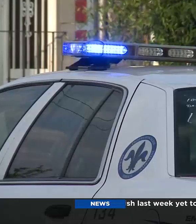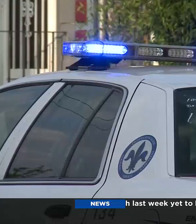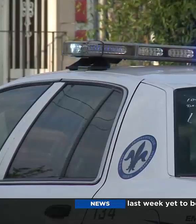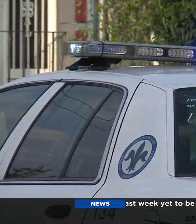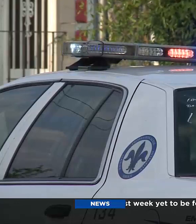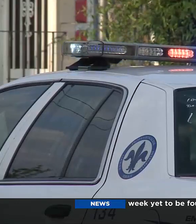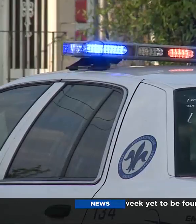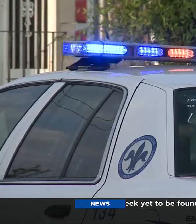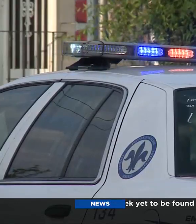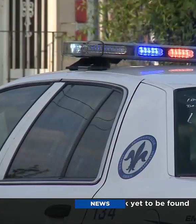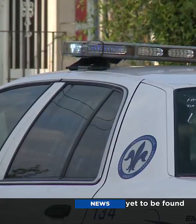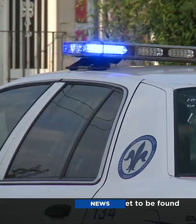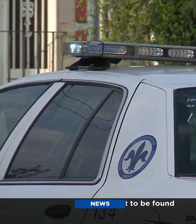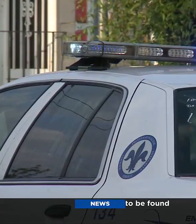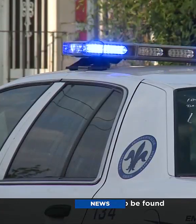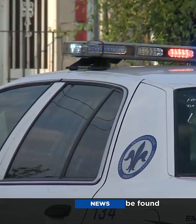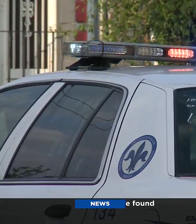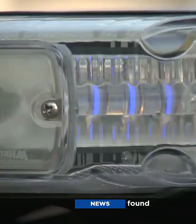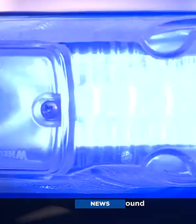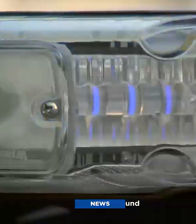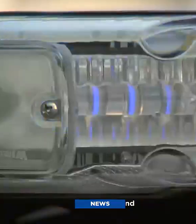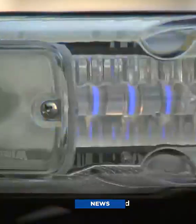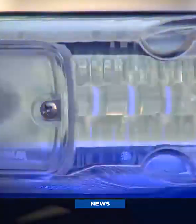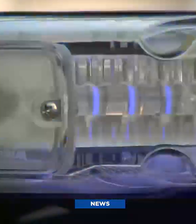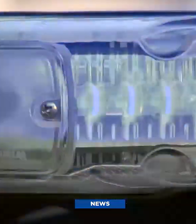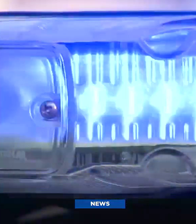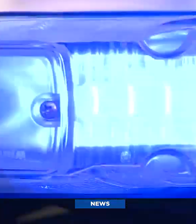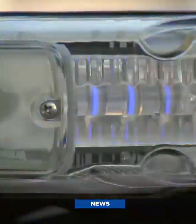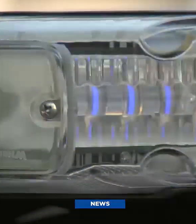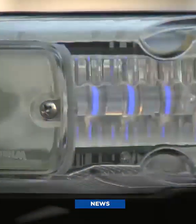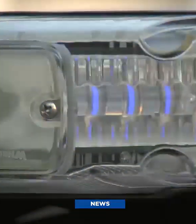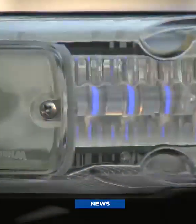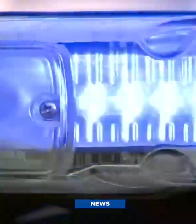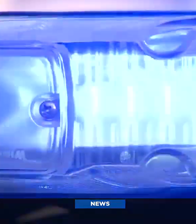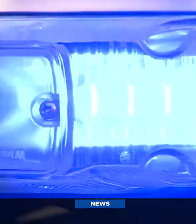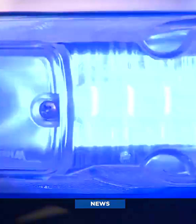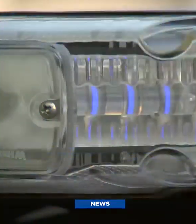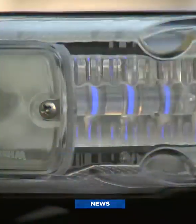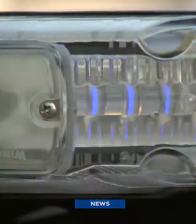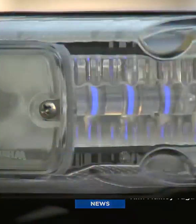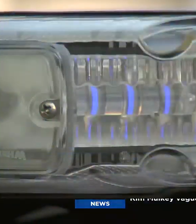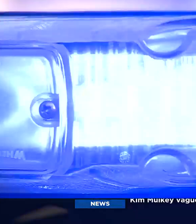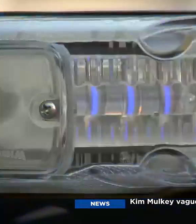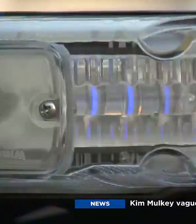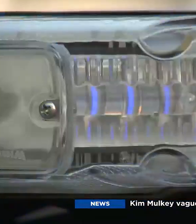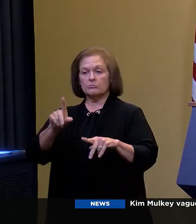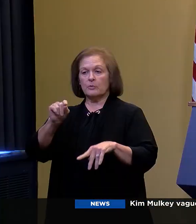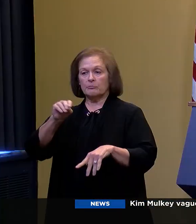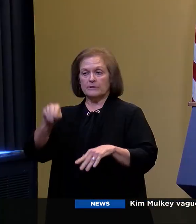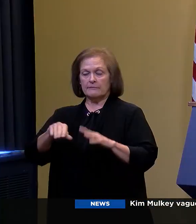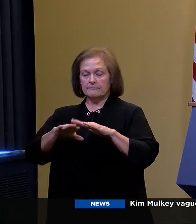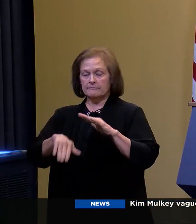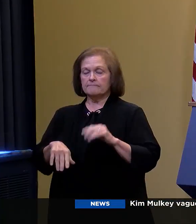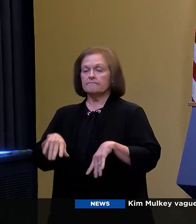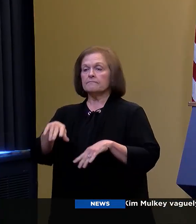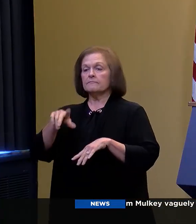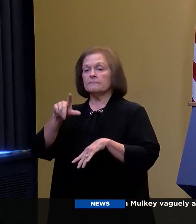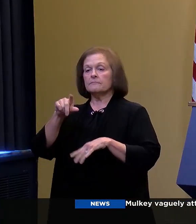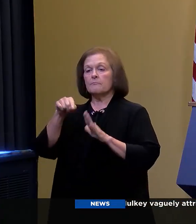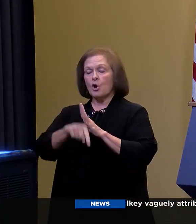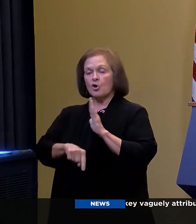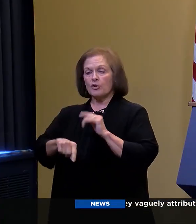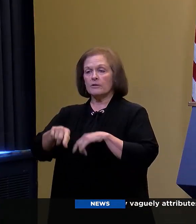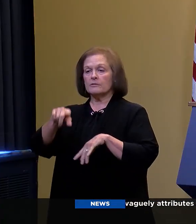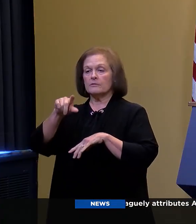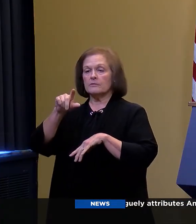says crime trends are moving in the right direction when looking at year-to-date stats from the police department. Murders remain down. They're